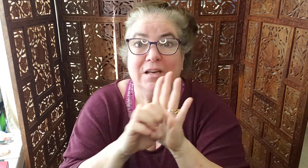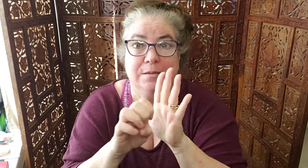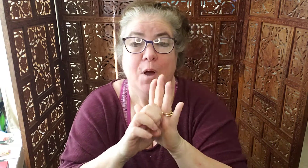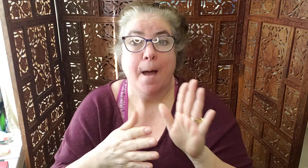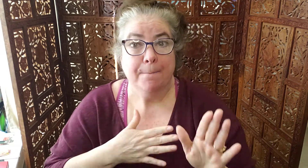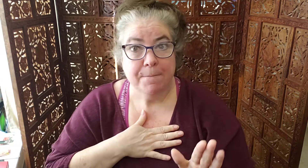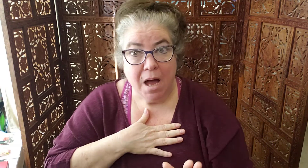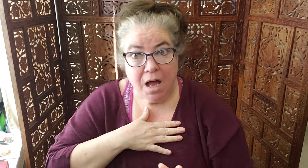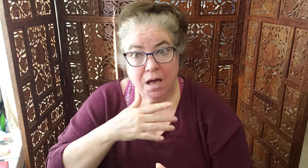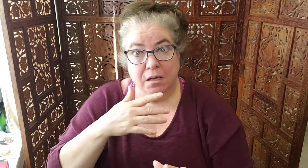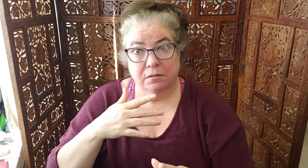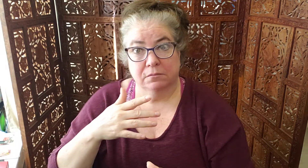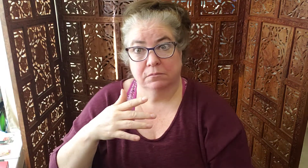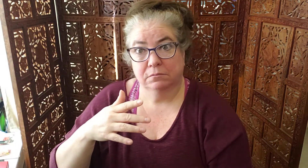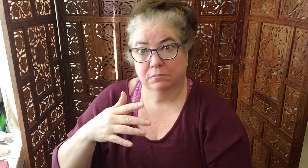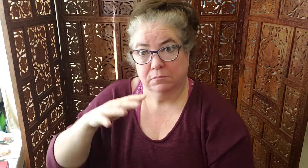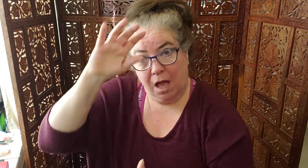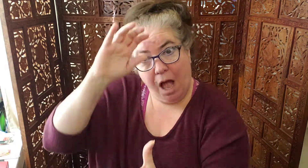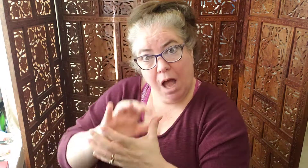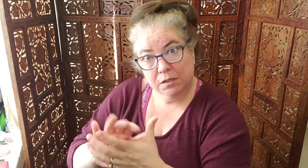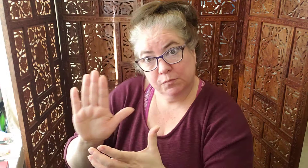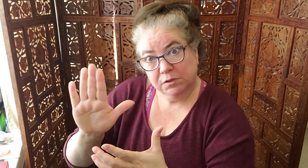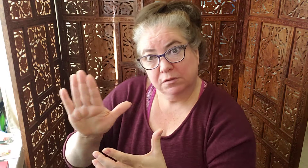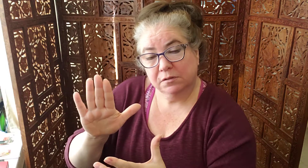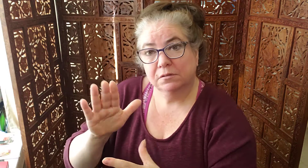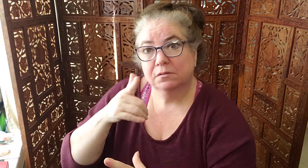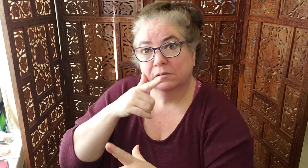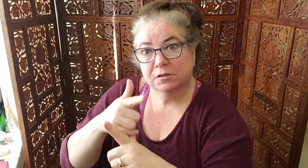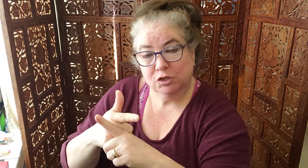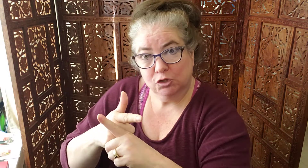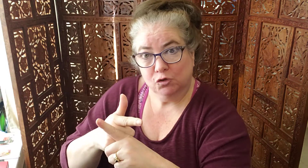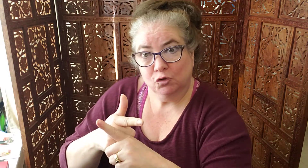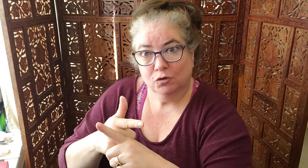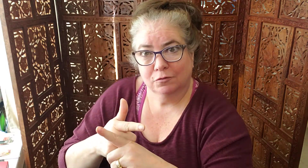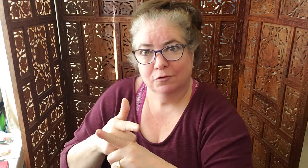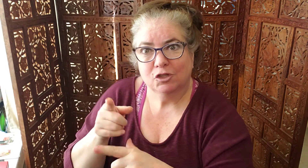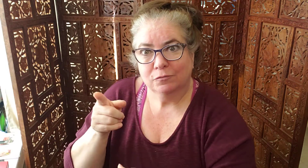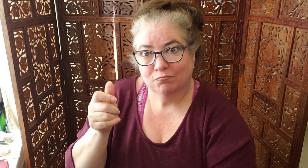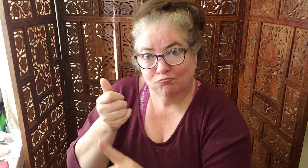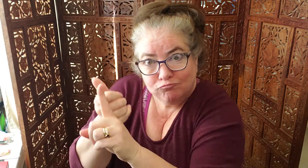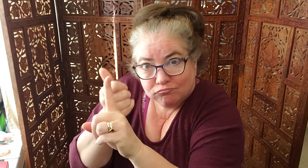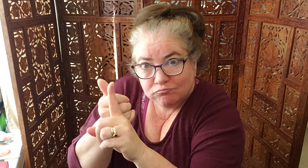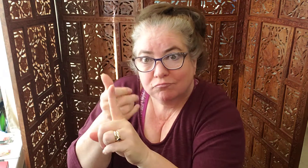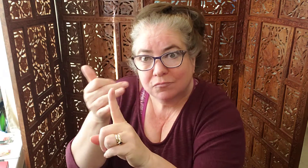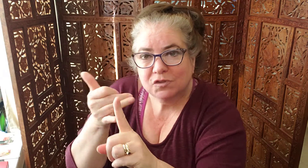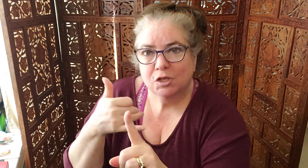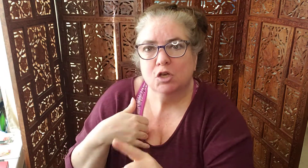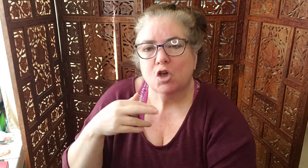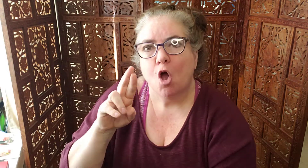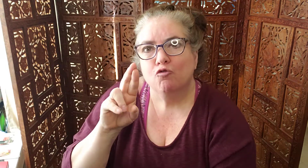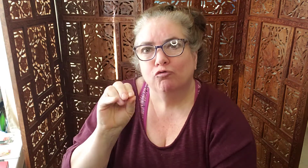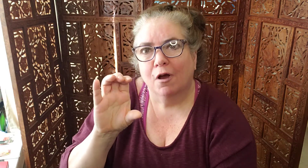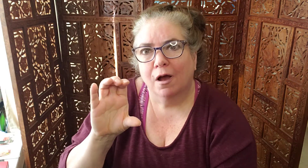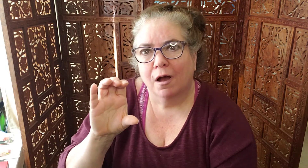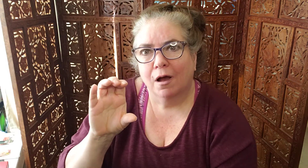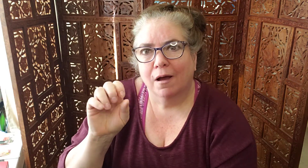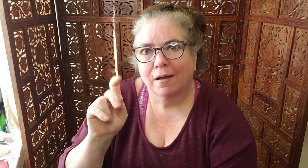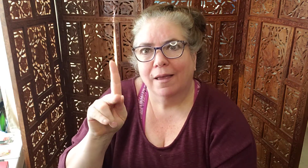back in the 50s. And the opportunities that gave her, the glamour, the skills, the dance skills, the fine